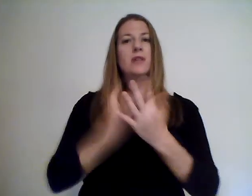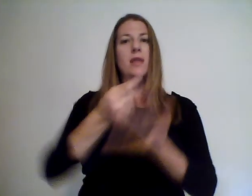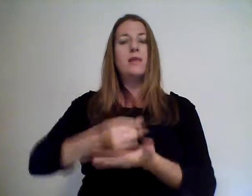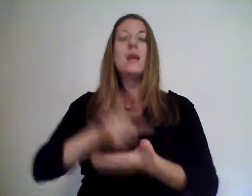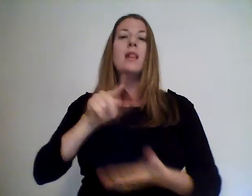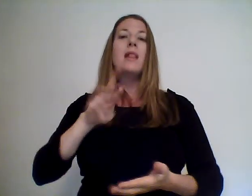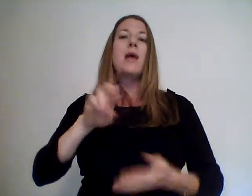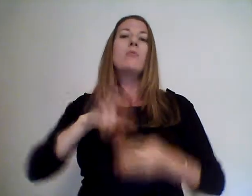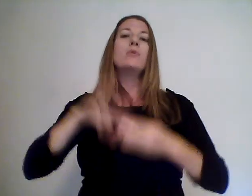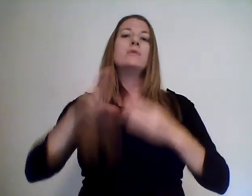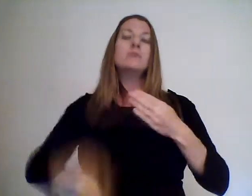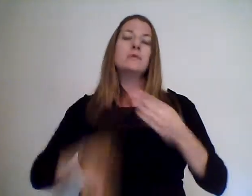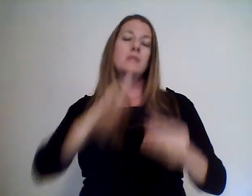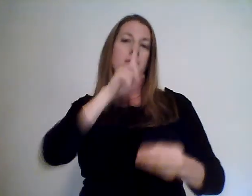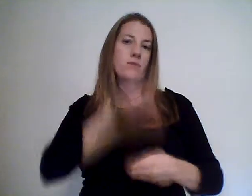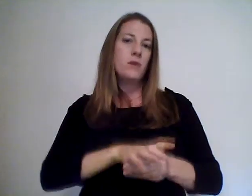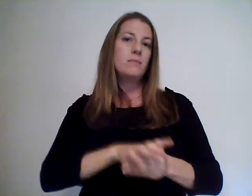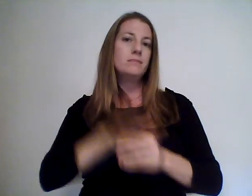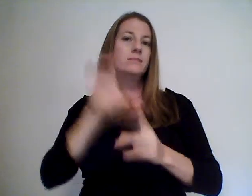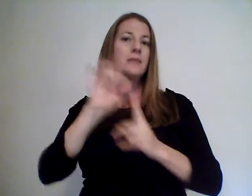that this was a case of unconjugated